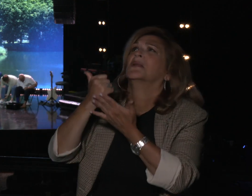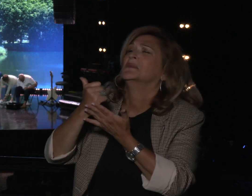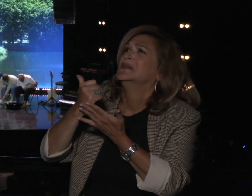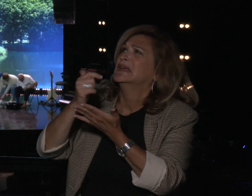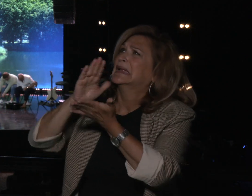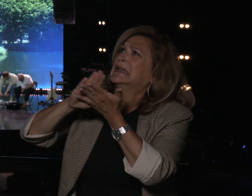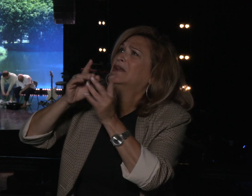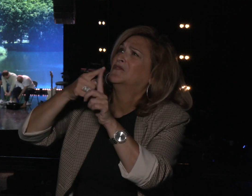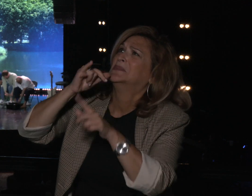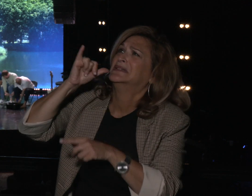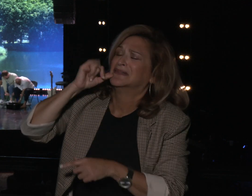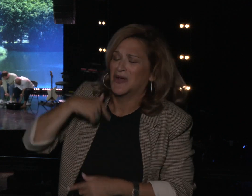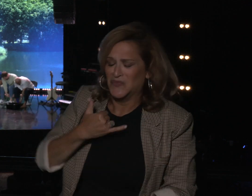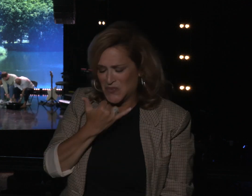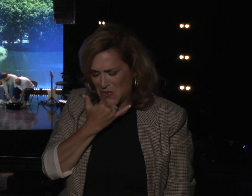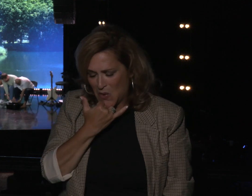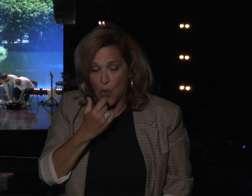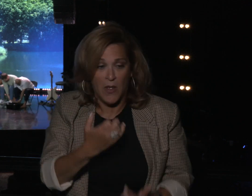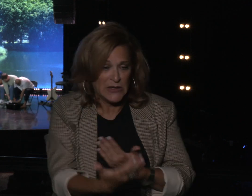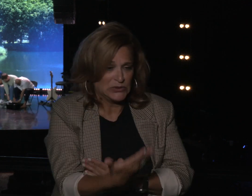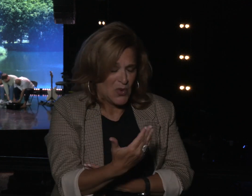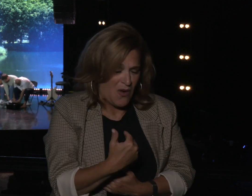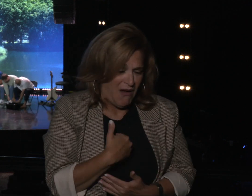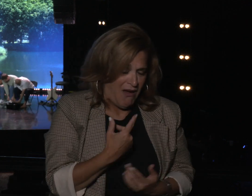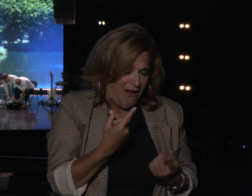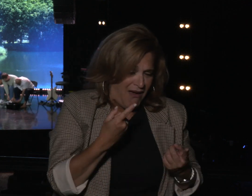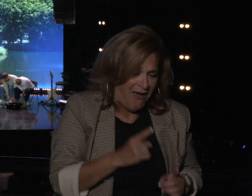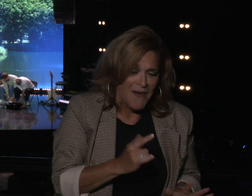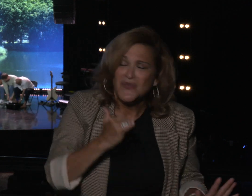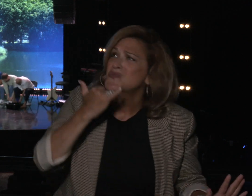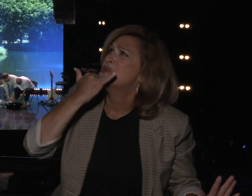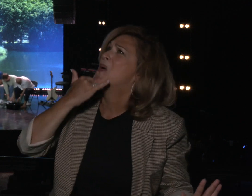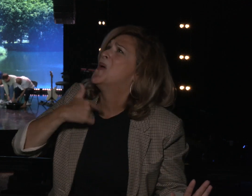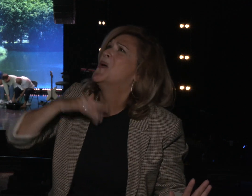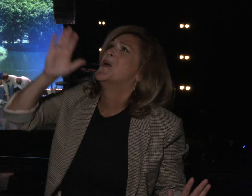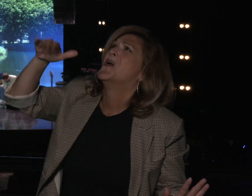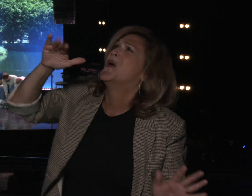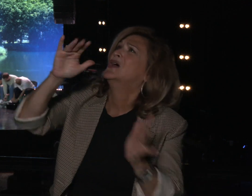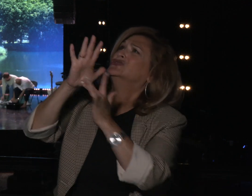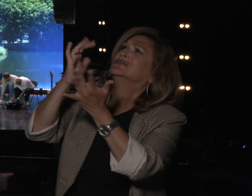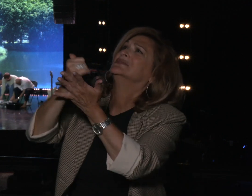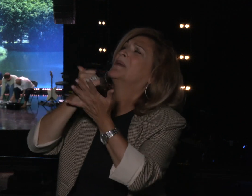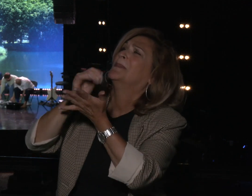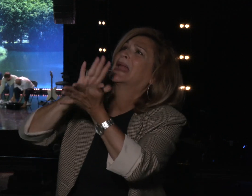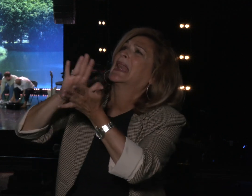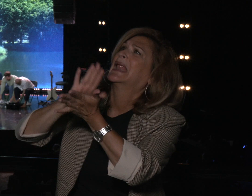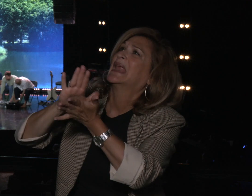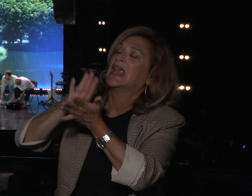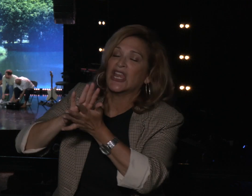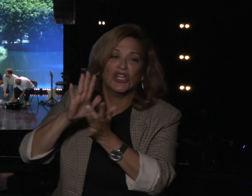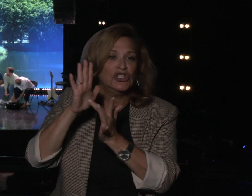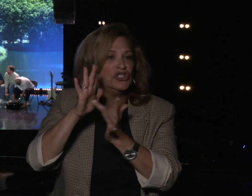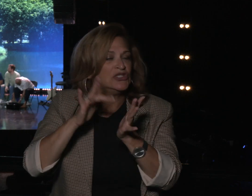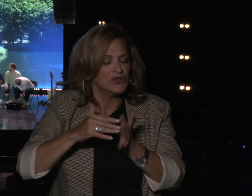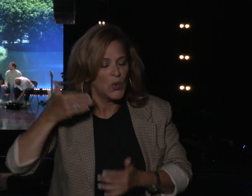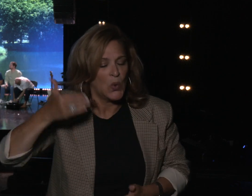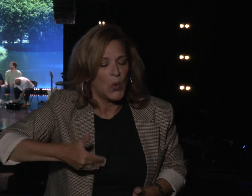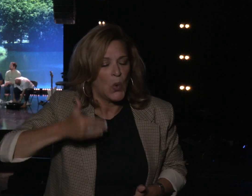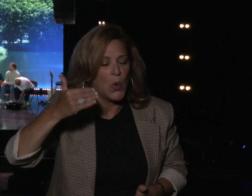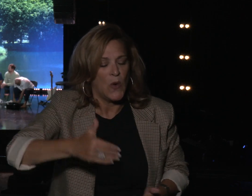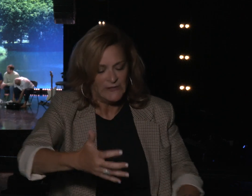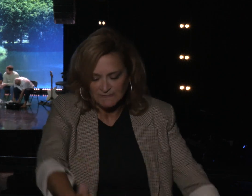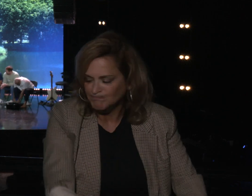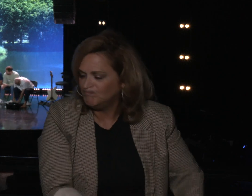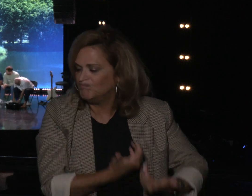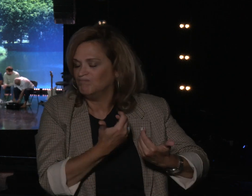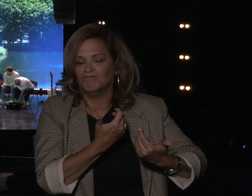from yesterday, from this morning, whatever happened. And Jesus is there to constantly pick us up when we fall and cleanse us.